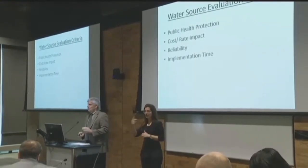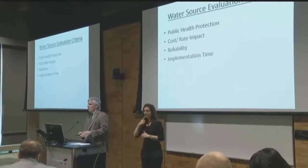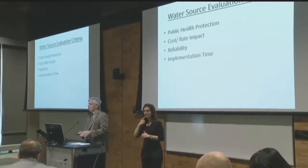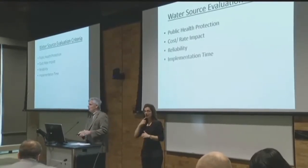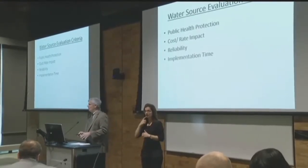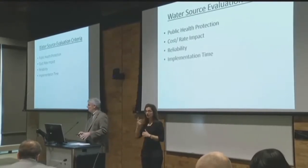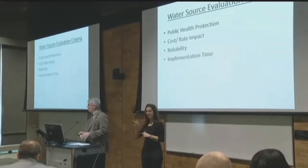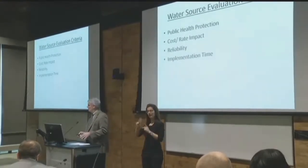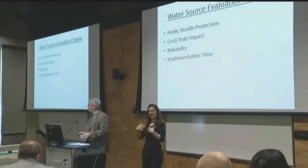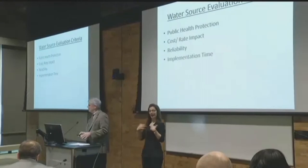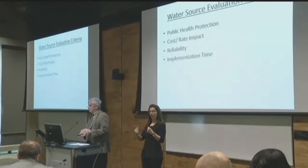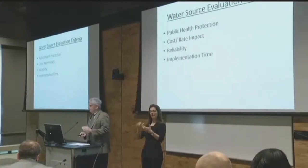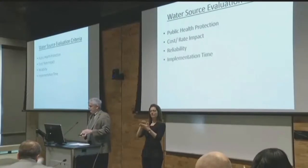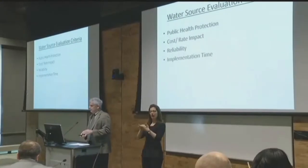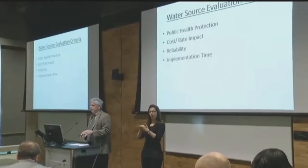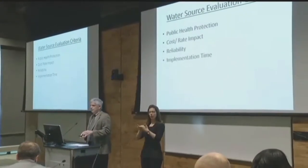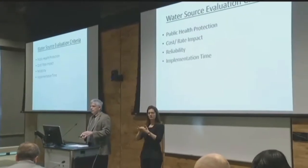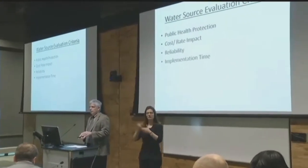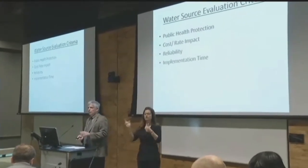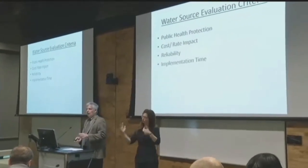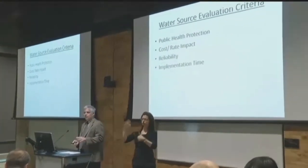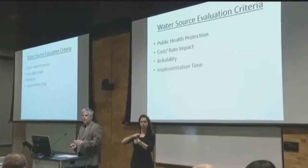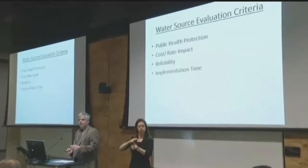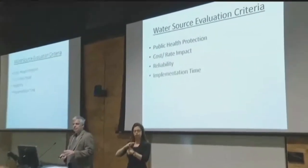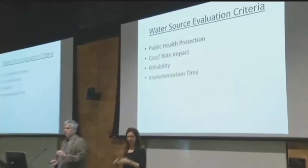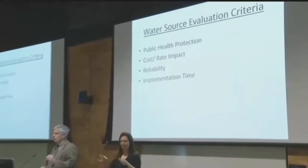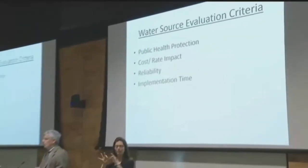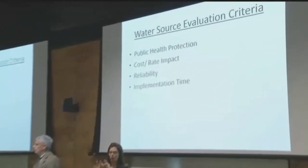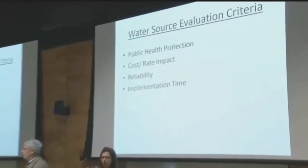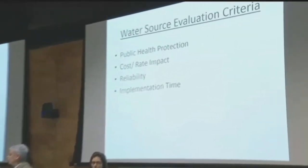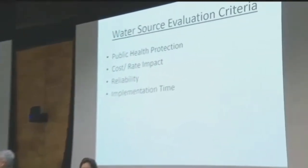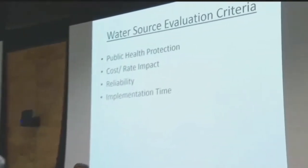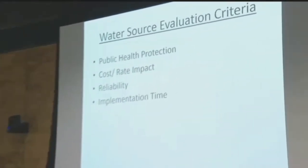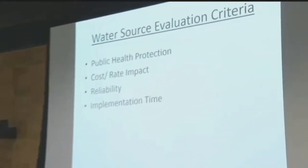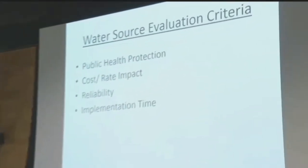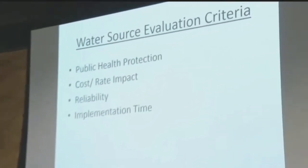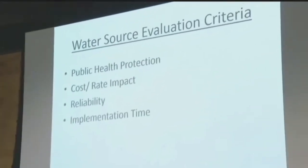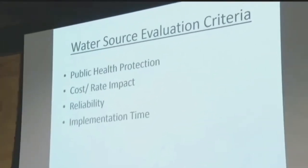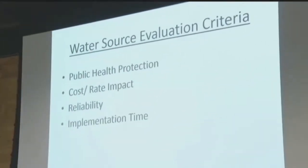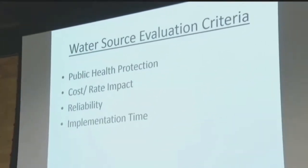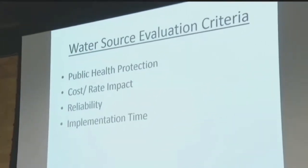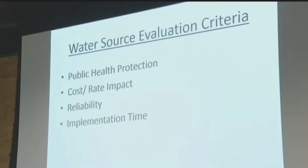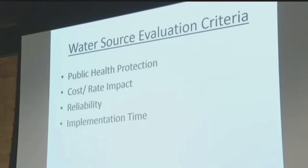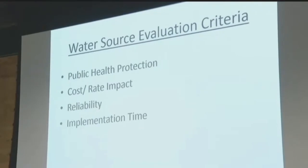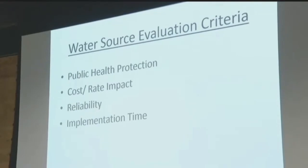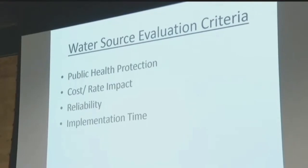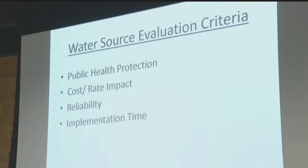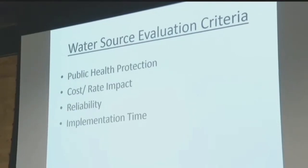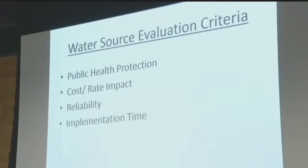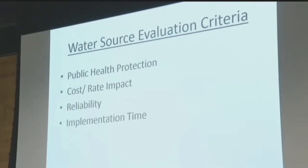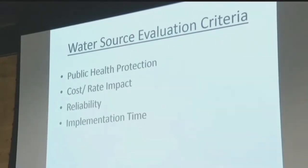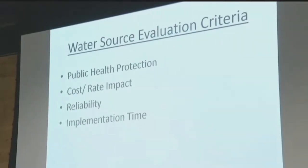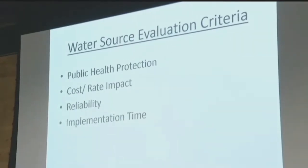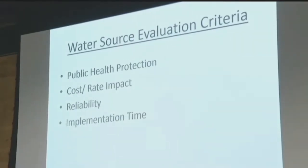That was most important to us. Secondly, was cost, because the lower the cost, the lower the rates. So that was